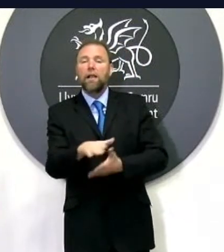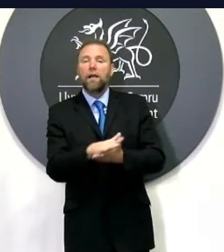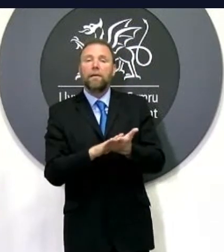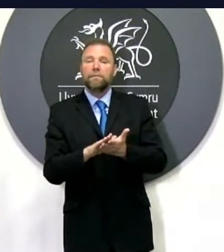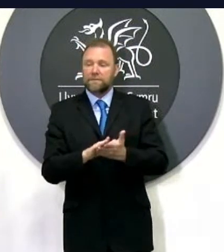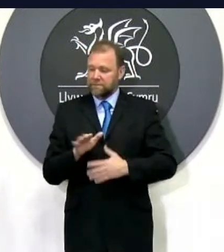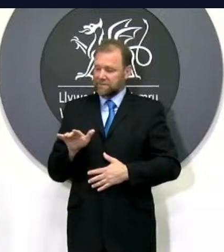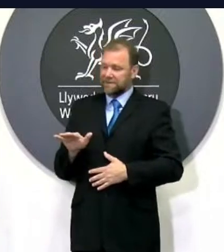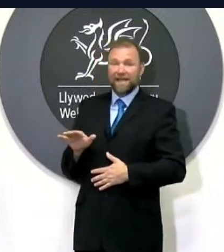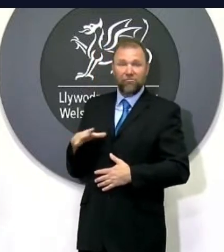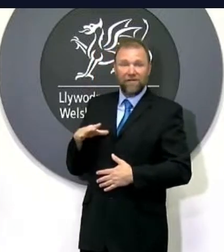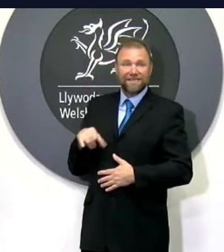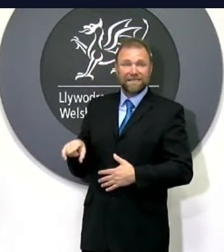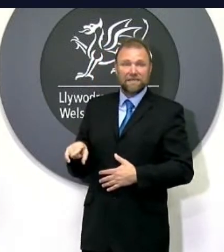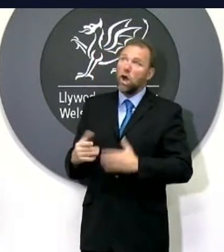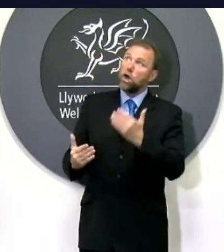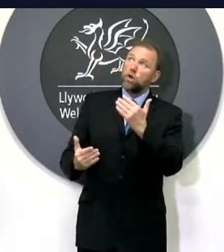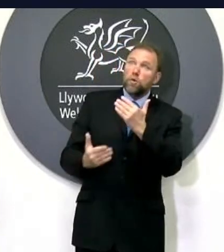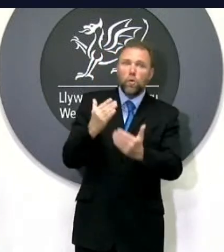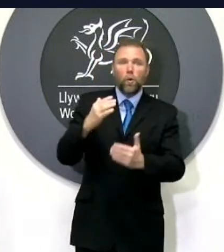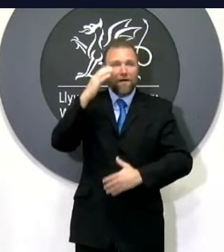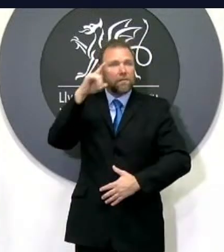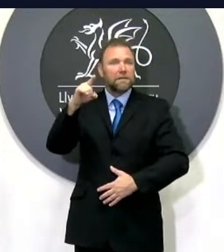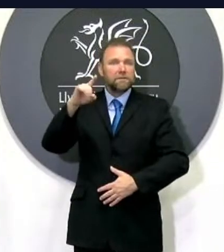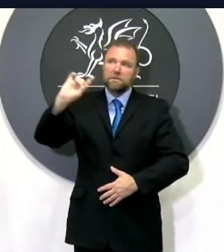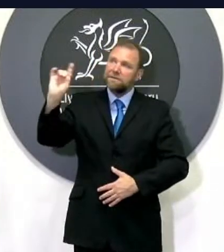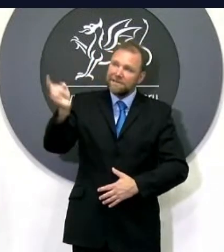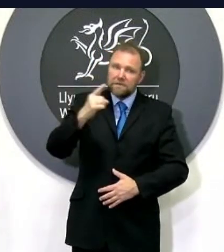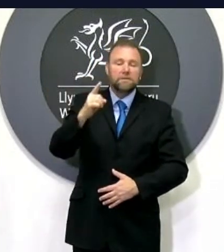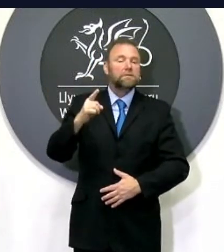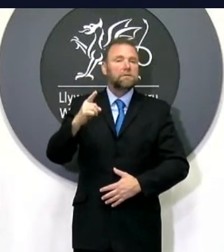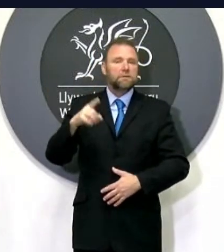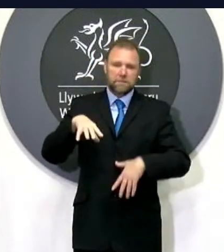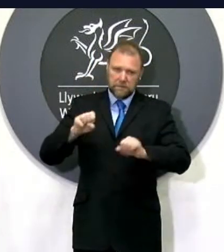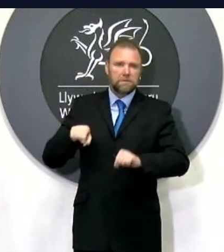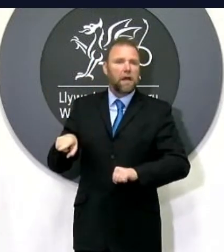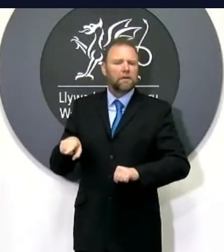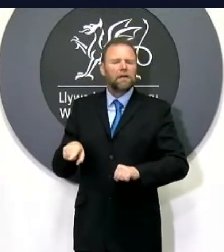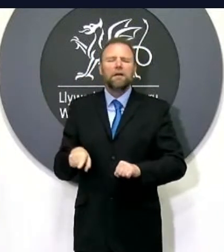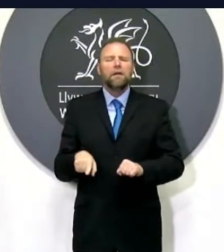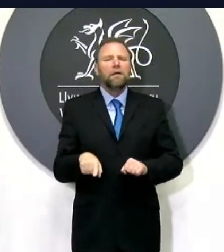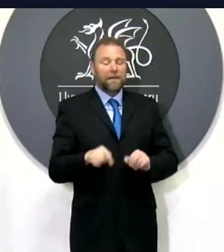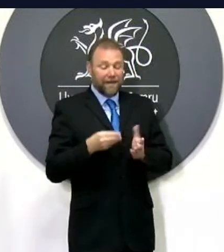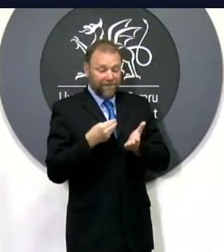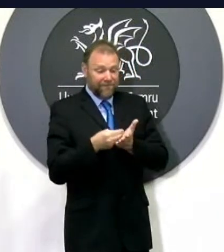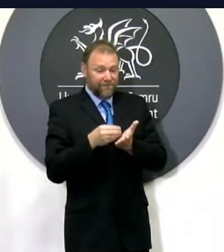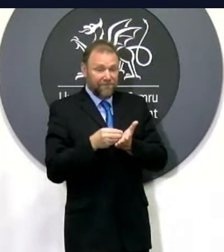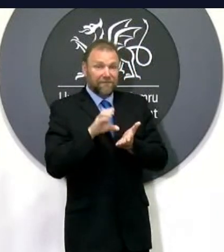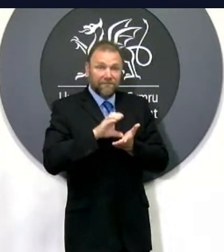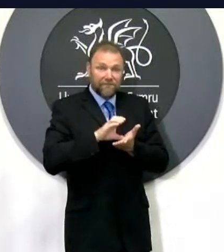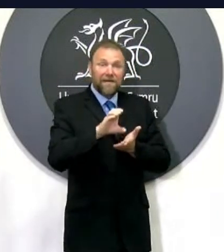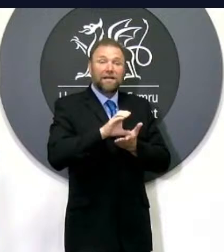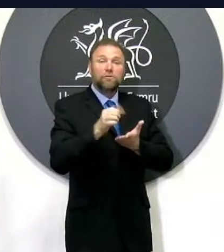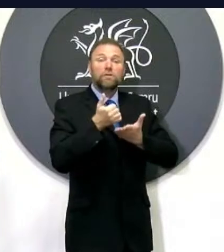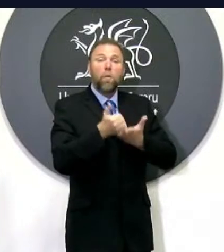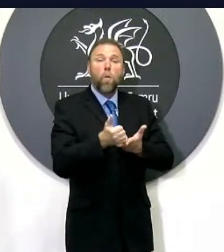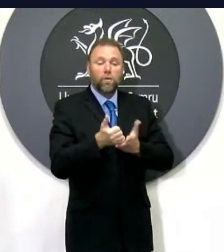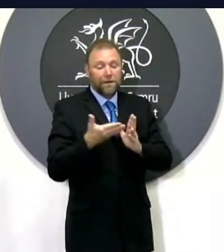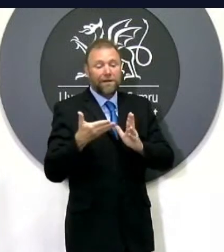made rapidly by that new government. There will be no interruption in the flow of financial support to businesses here in